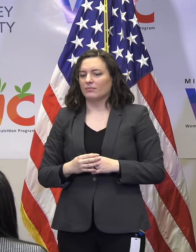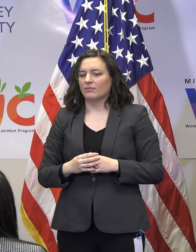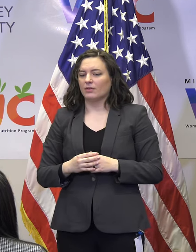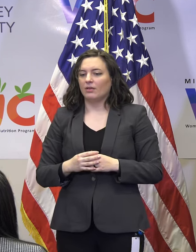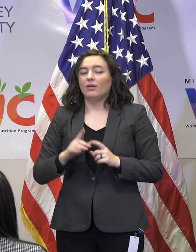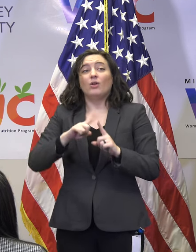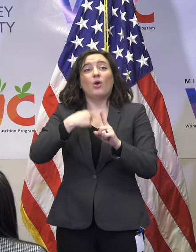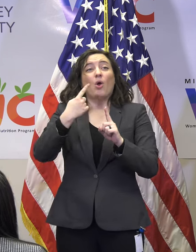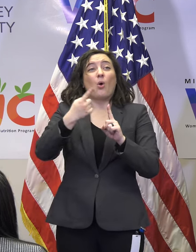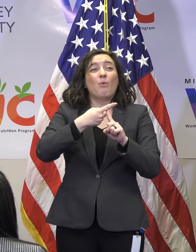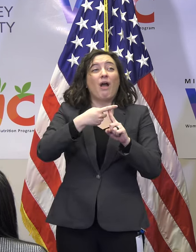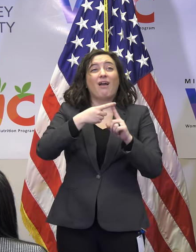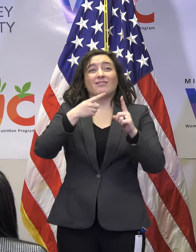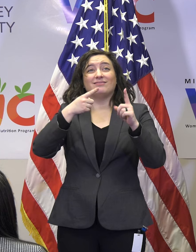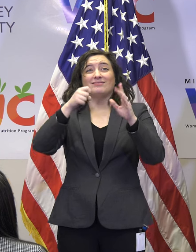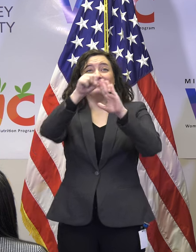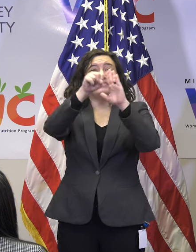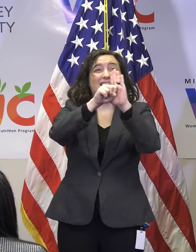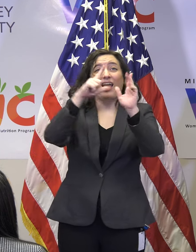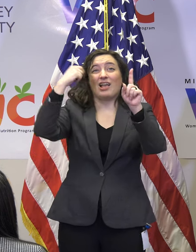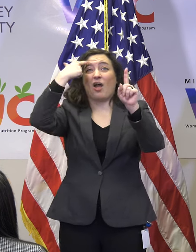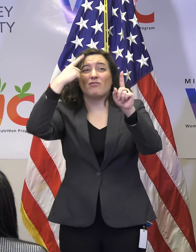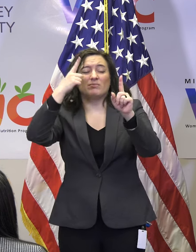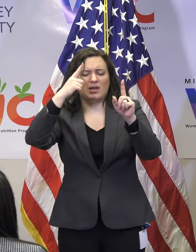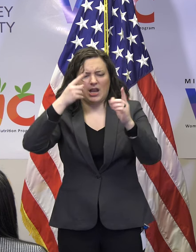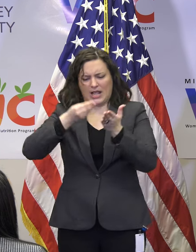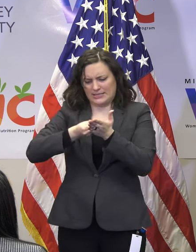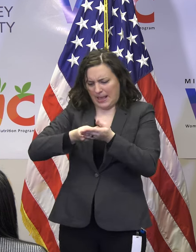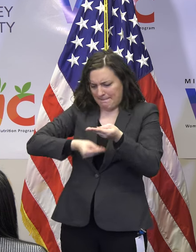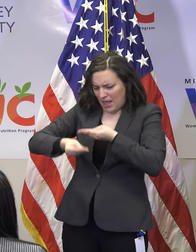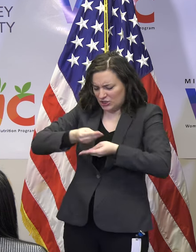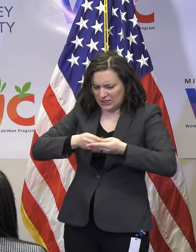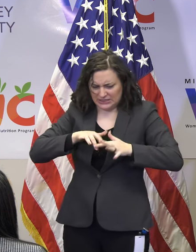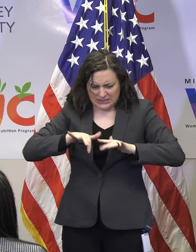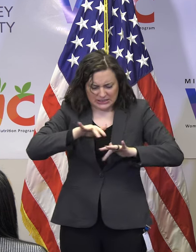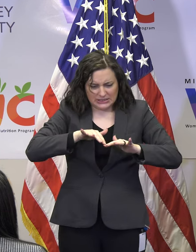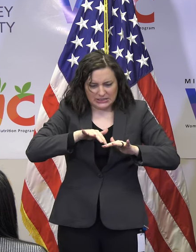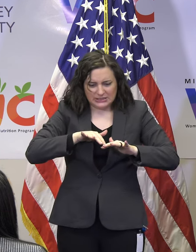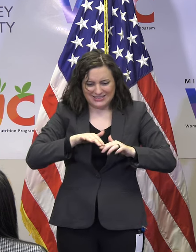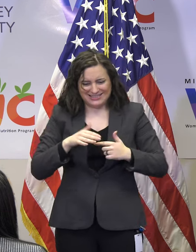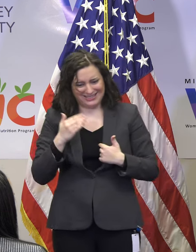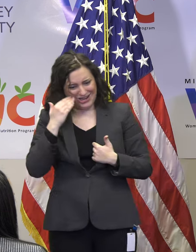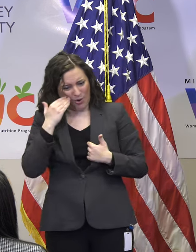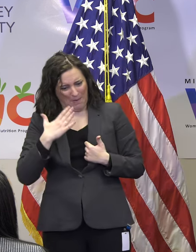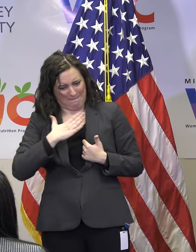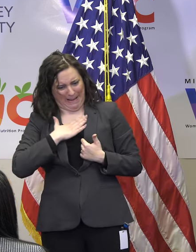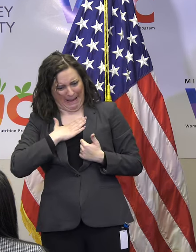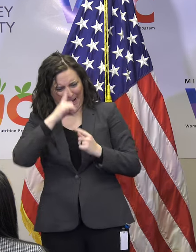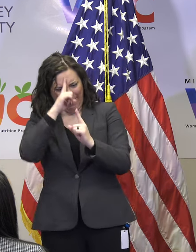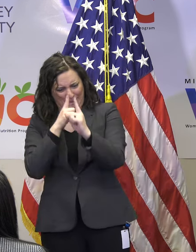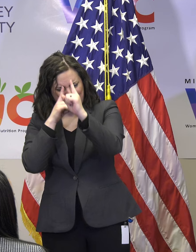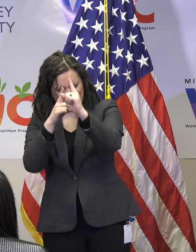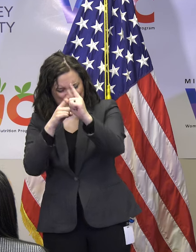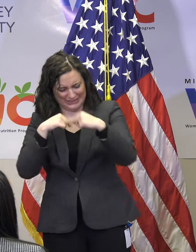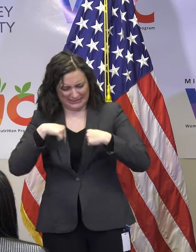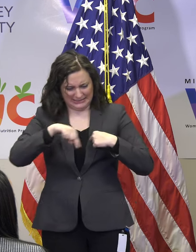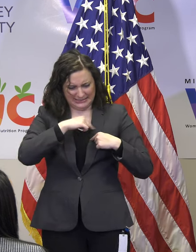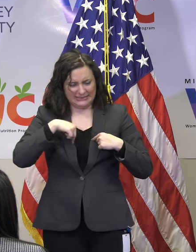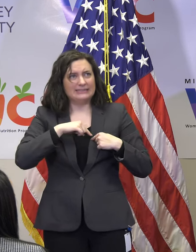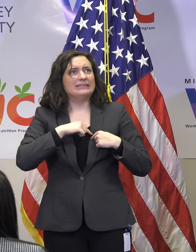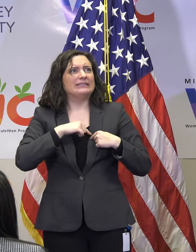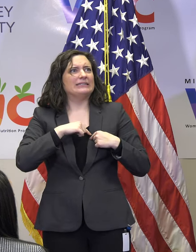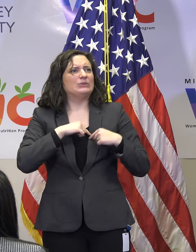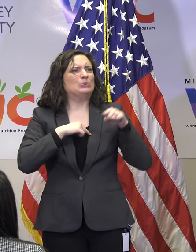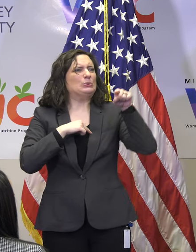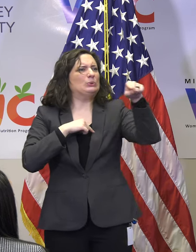difficult budget, and you know your core mission, the peripheral partnerships that are important to extend that